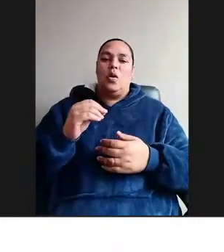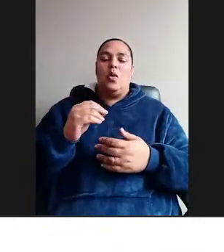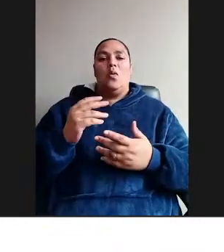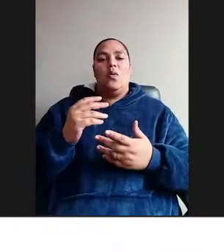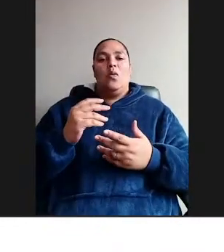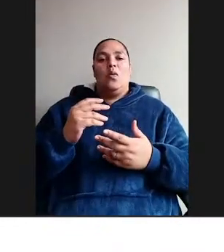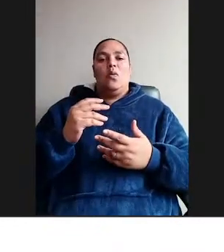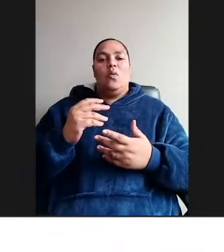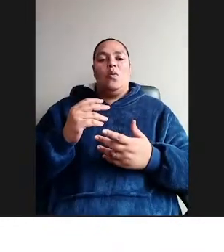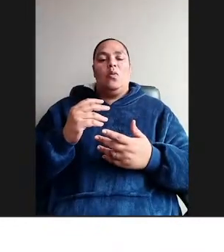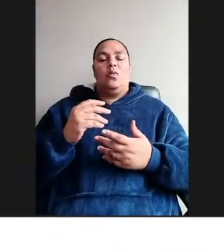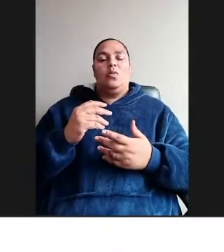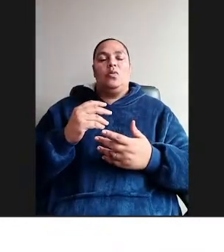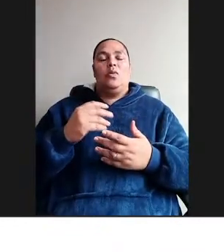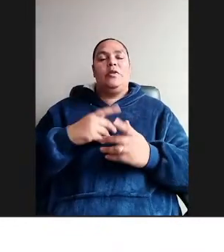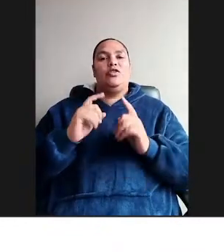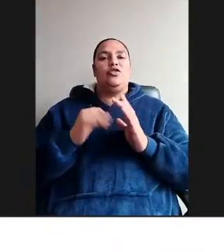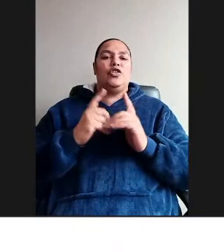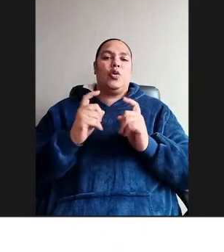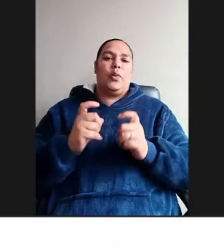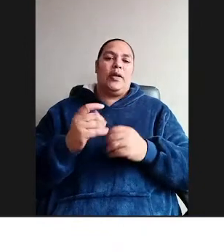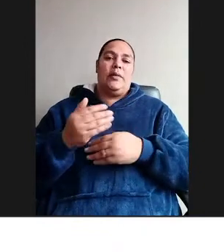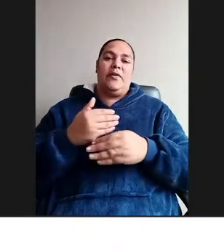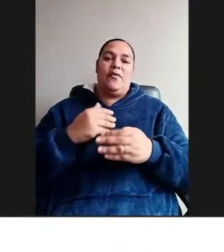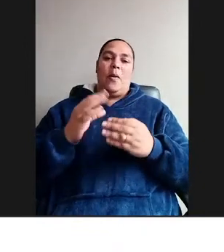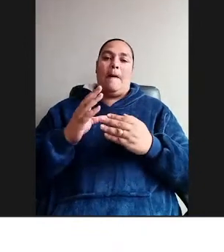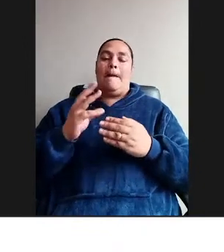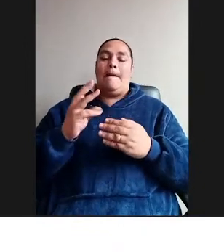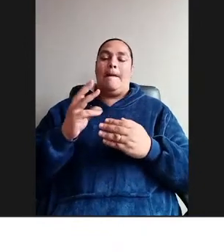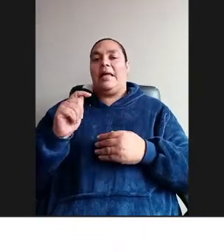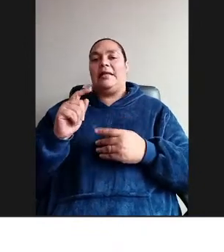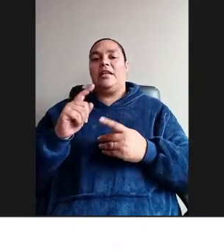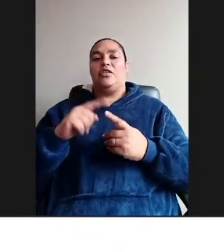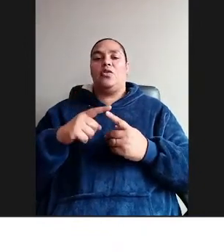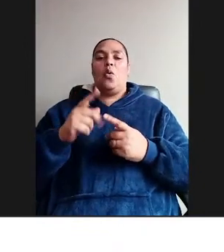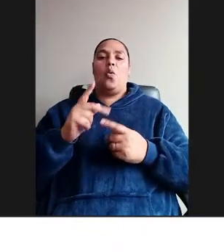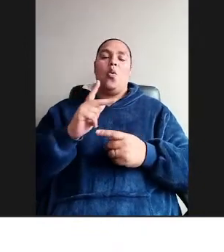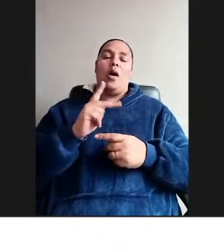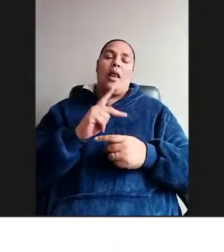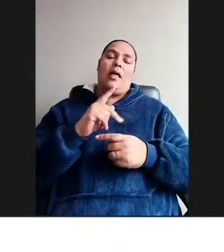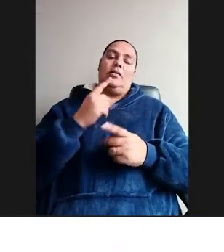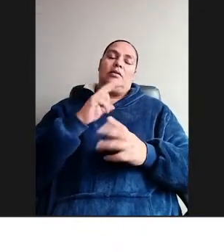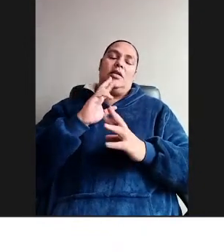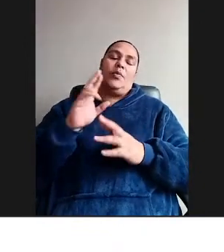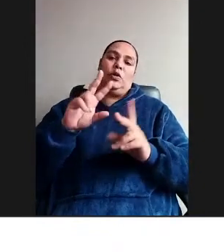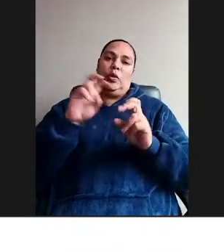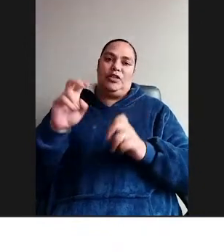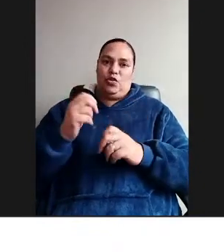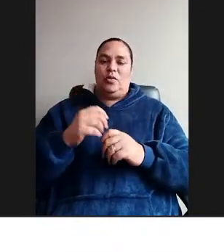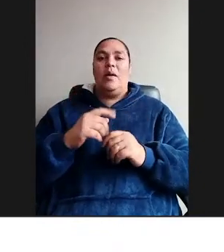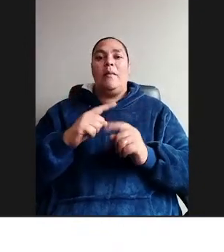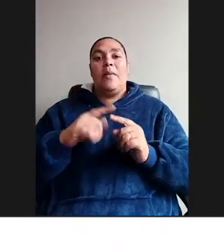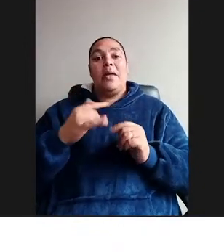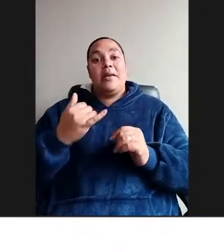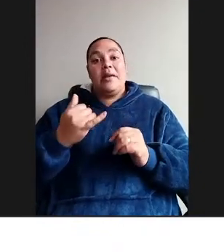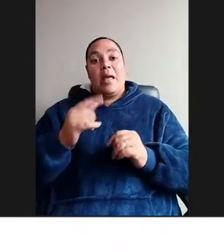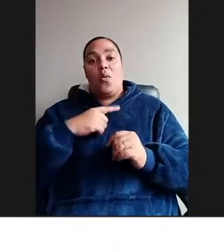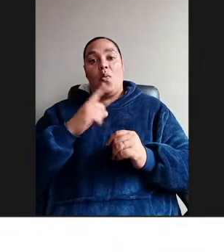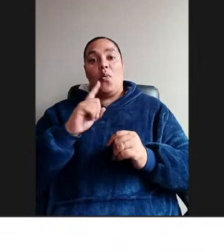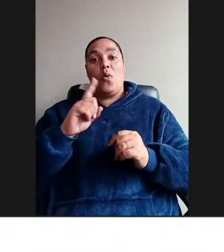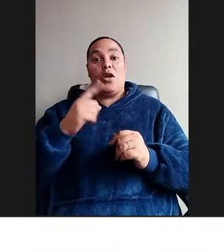just quickly, before Mr. Titus and or Ms. Prakasim responds to the actual issue of the claims. Well, what we've been able to